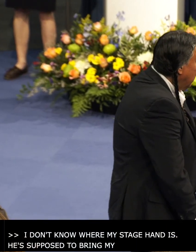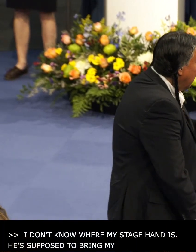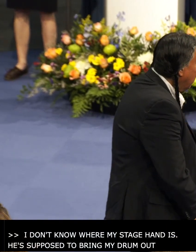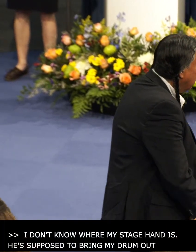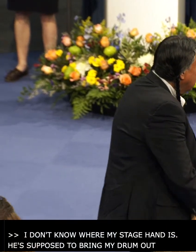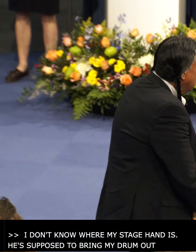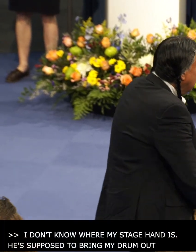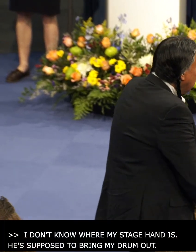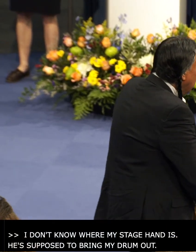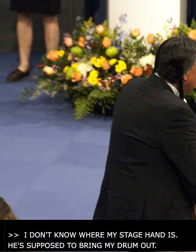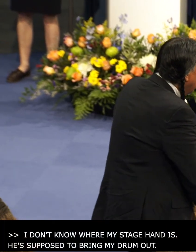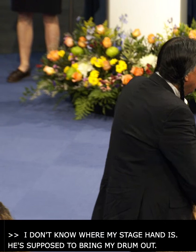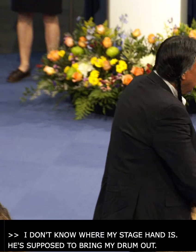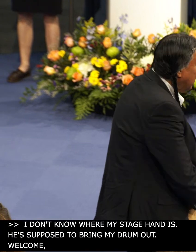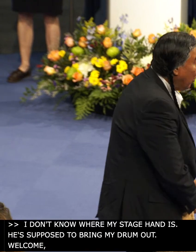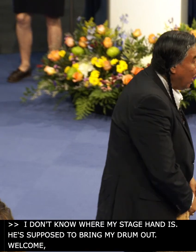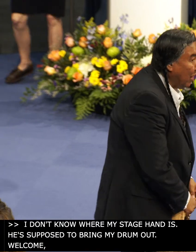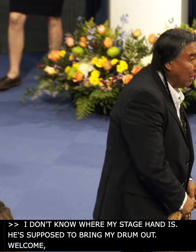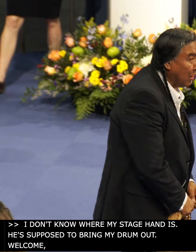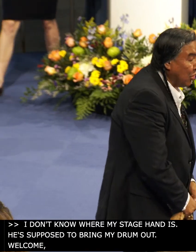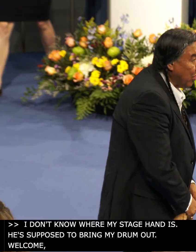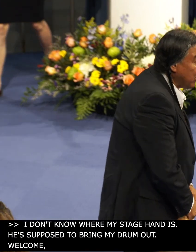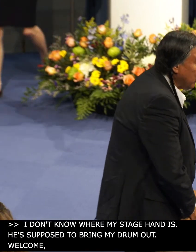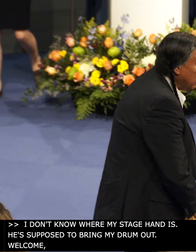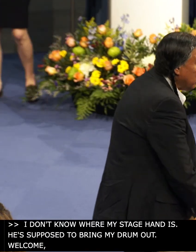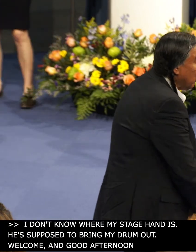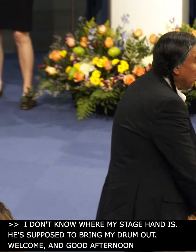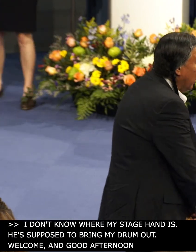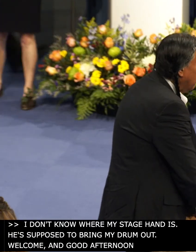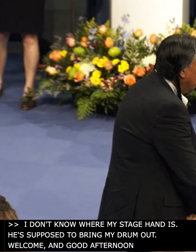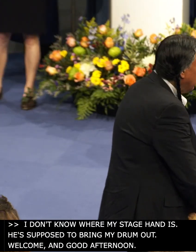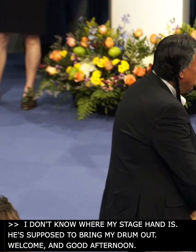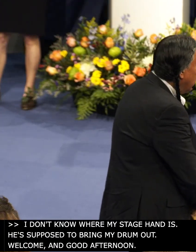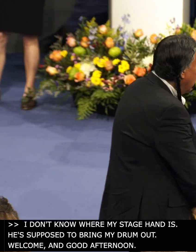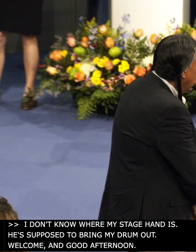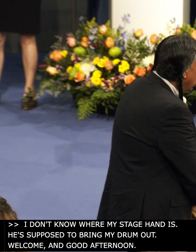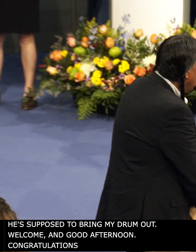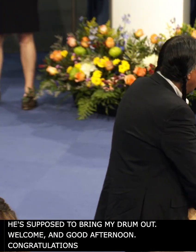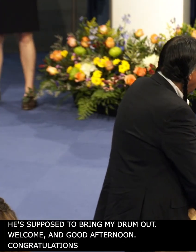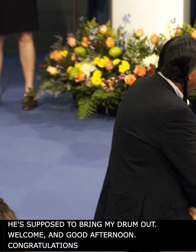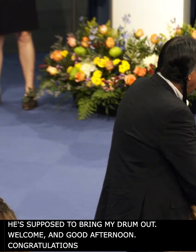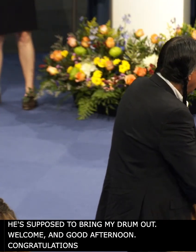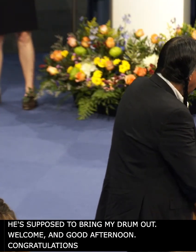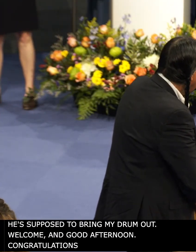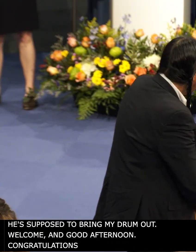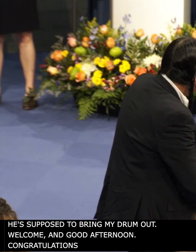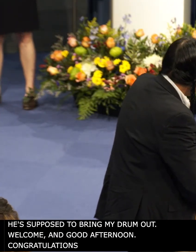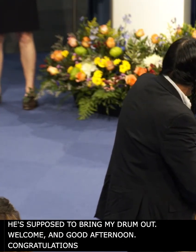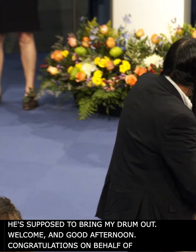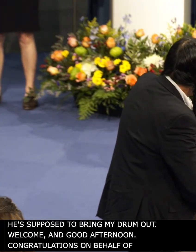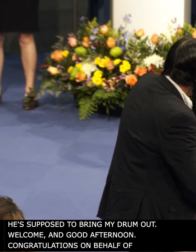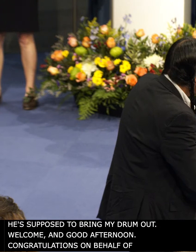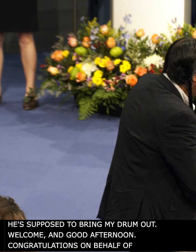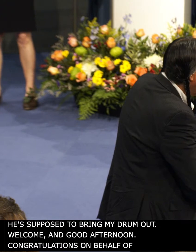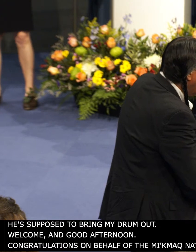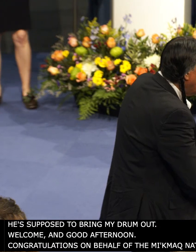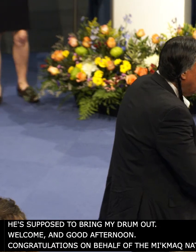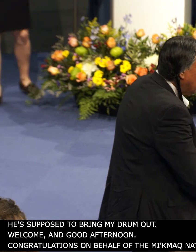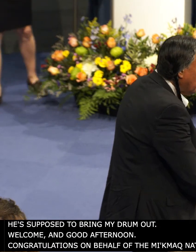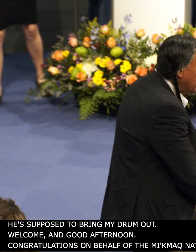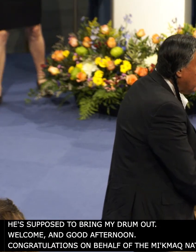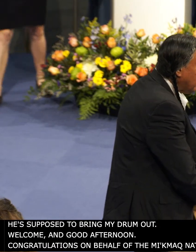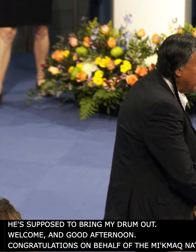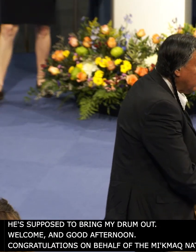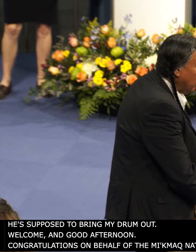Welcome and good afternoon. Congratulations on behalf of the Mi'kmaq Nation, which is kind of generally on the